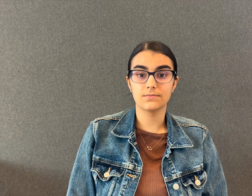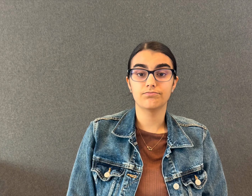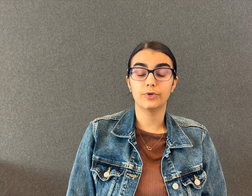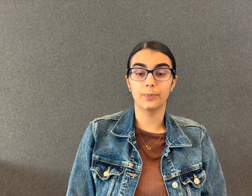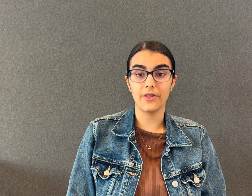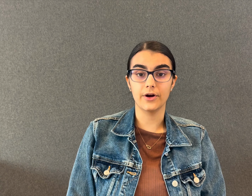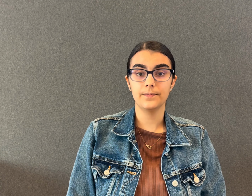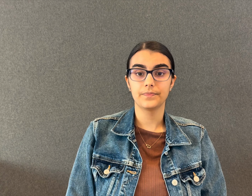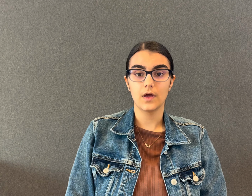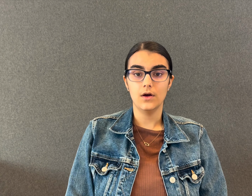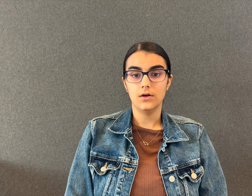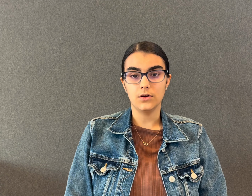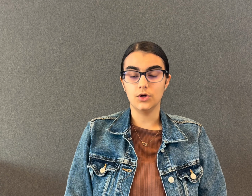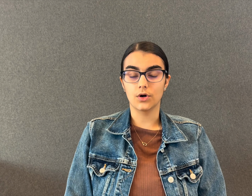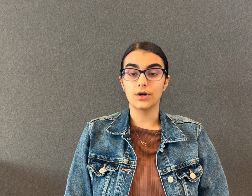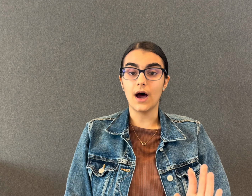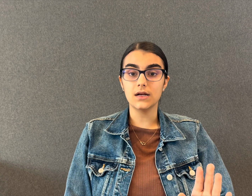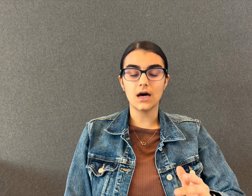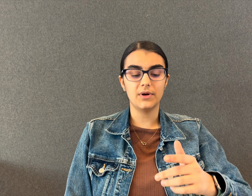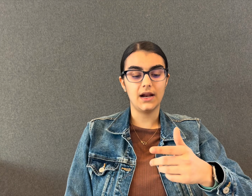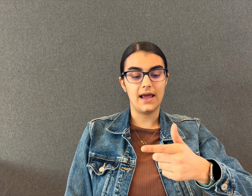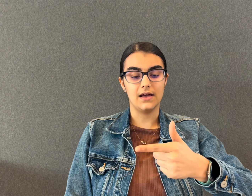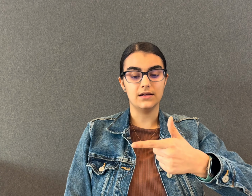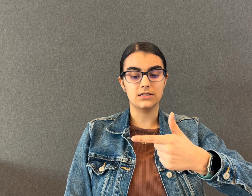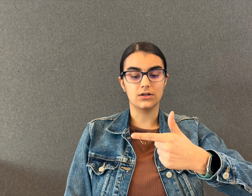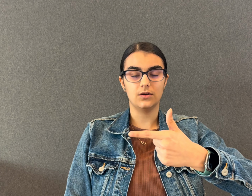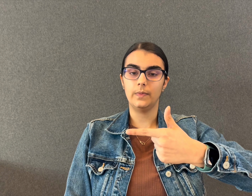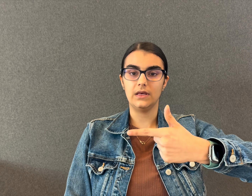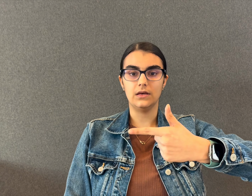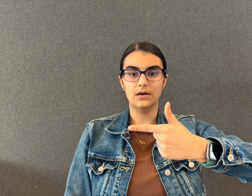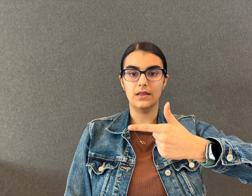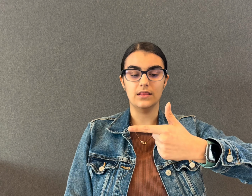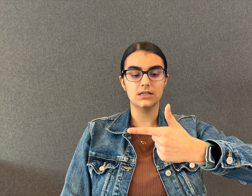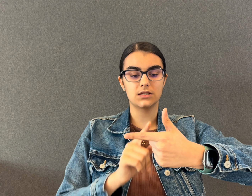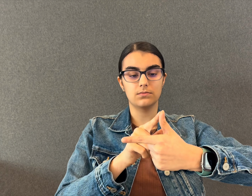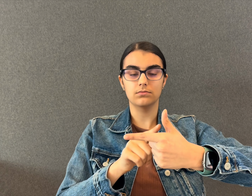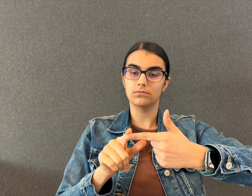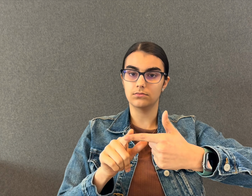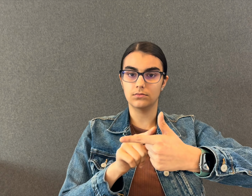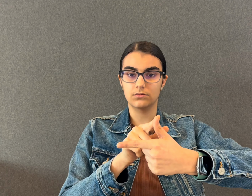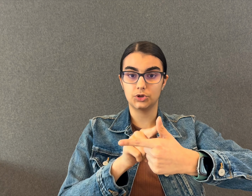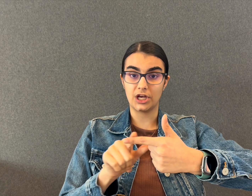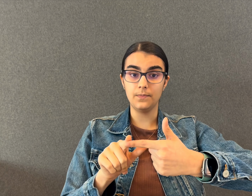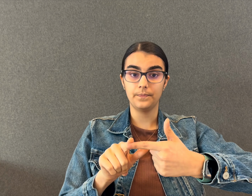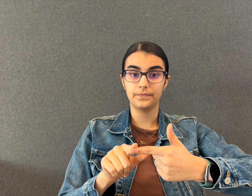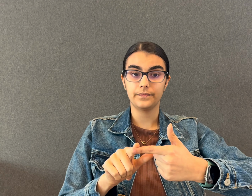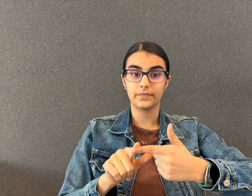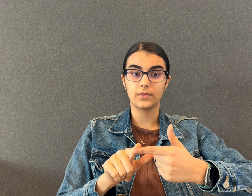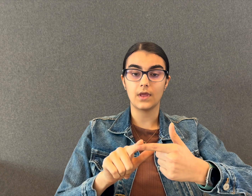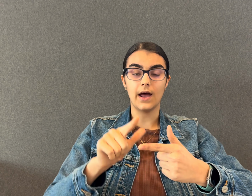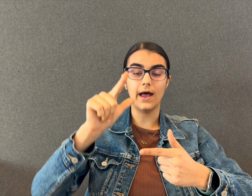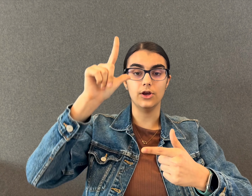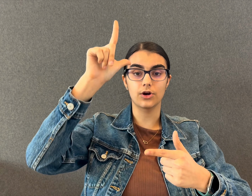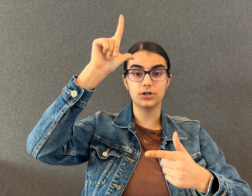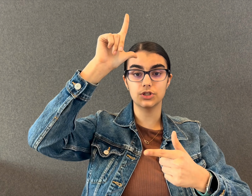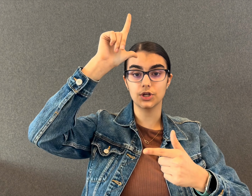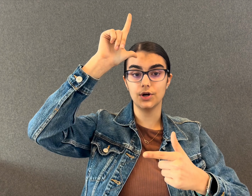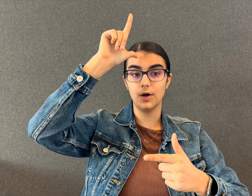for brother, your non-dominant hand is gonna be in this shape, and you're gonna start up